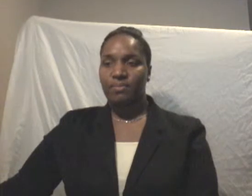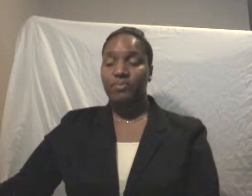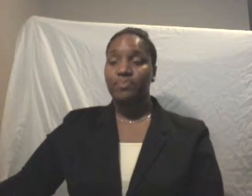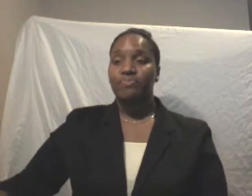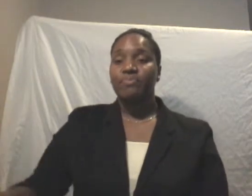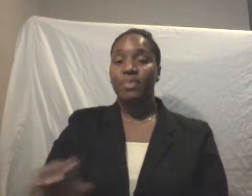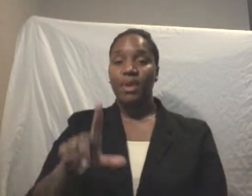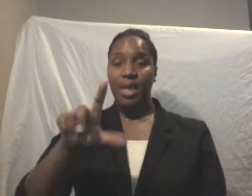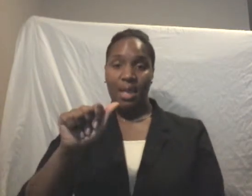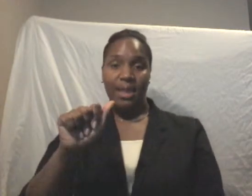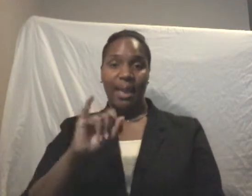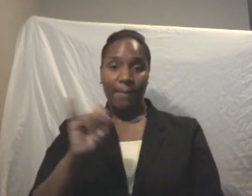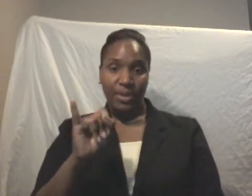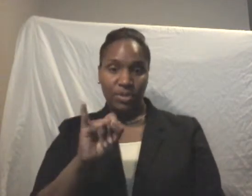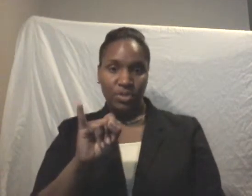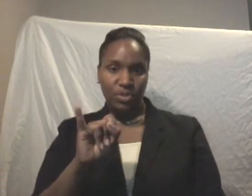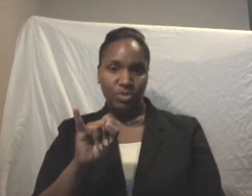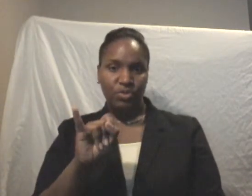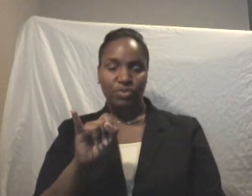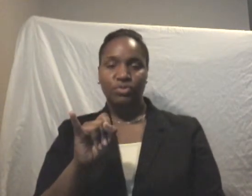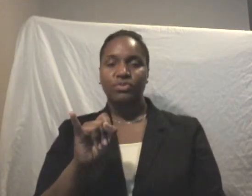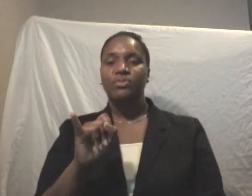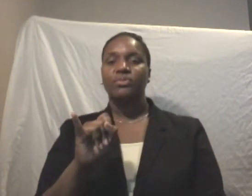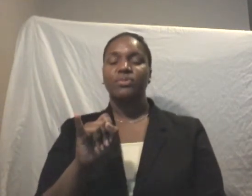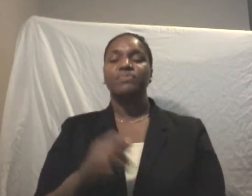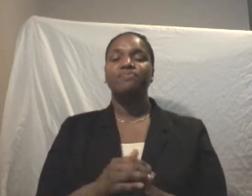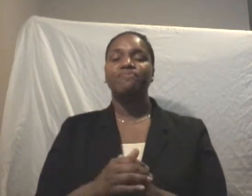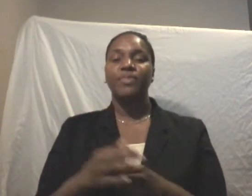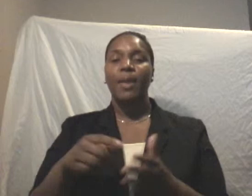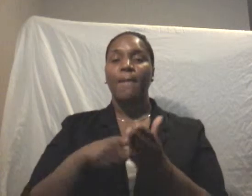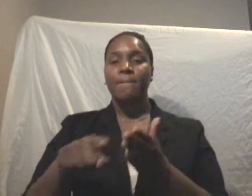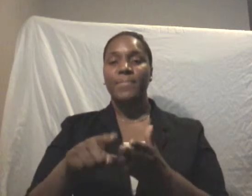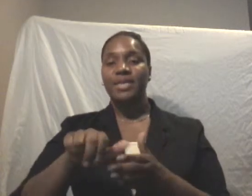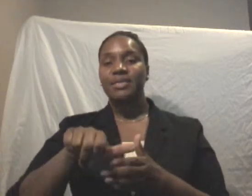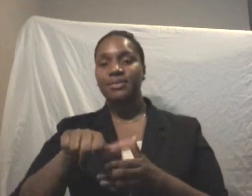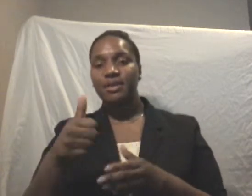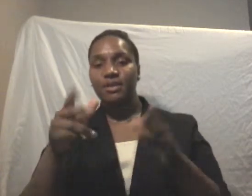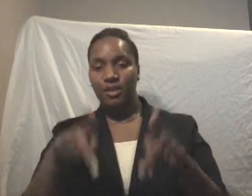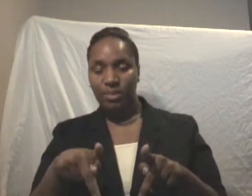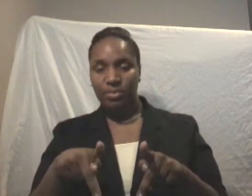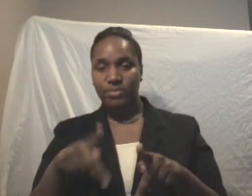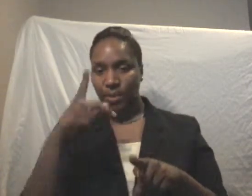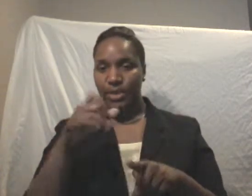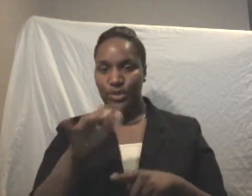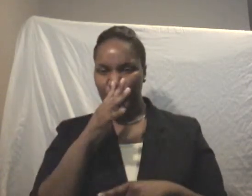Liability is a coverage that pays someone else if they injure themselves due to your negligence. And